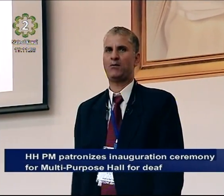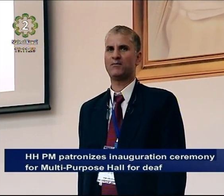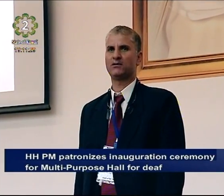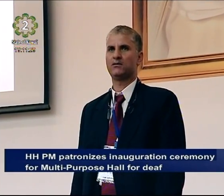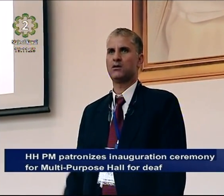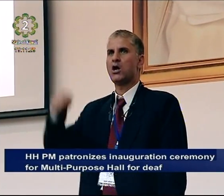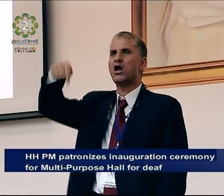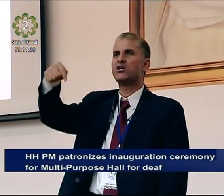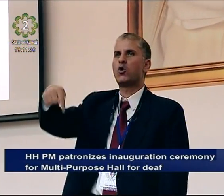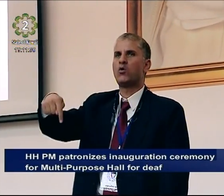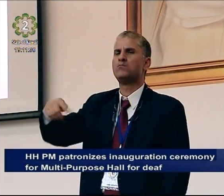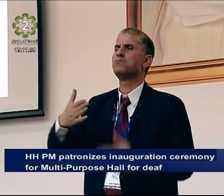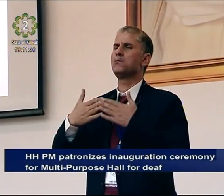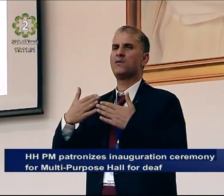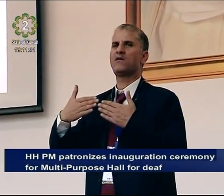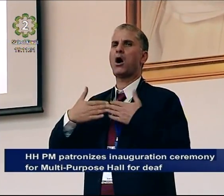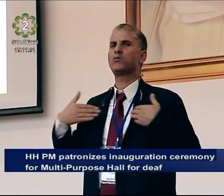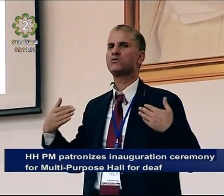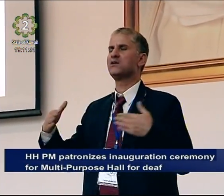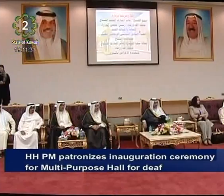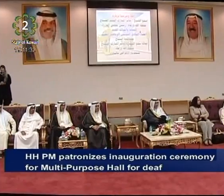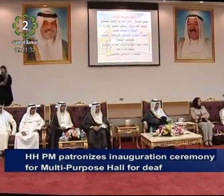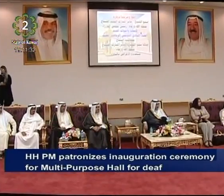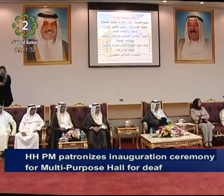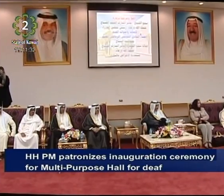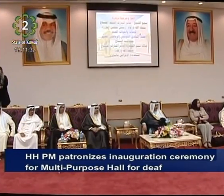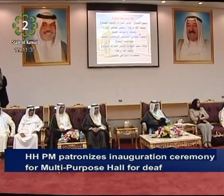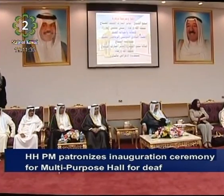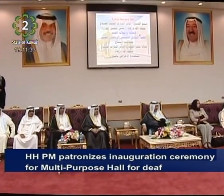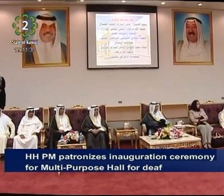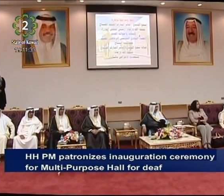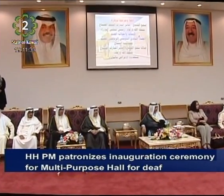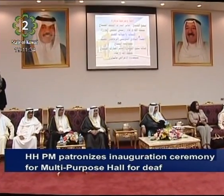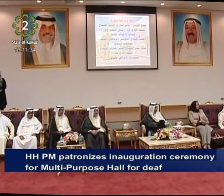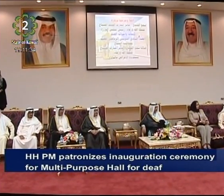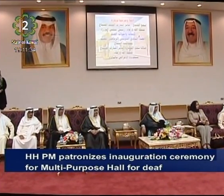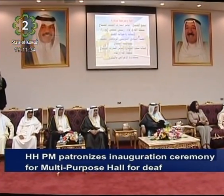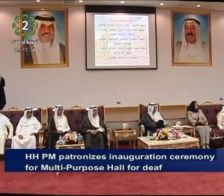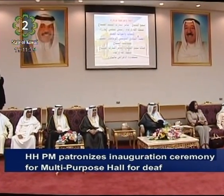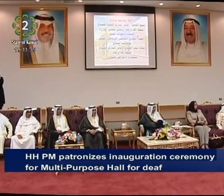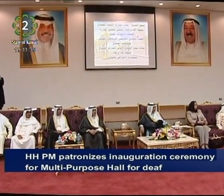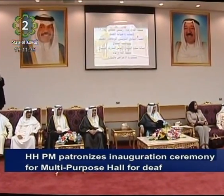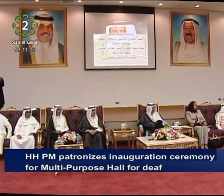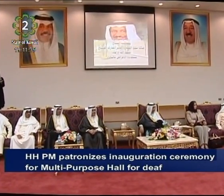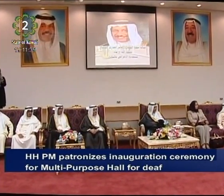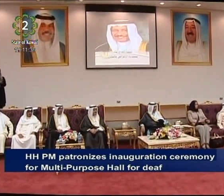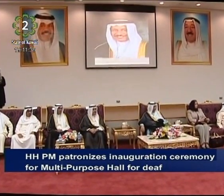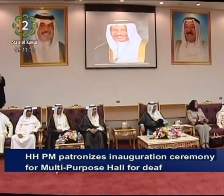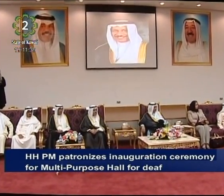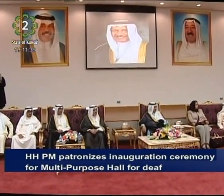biggest clubs at the Arab and continental levels. Moreover, he praised the support of his highness the